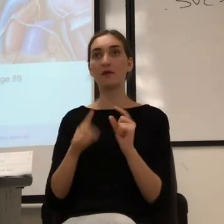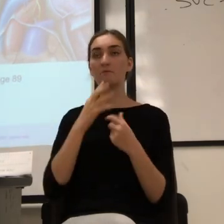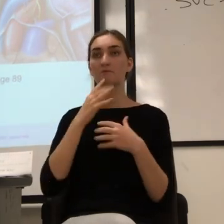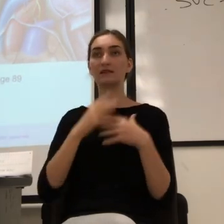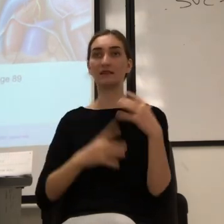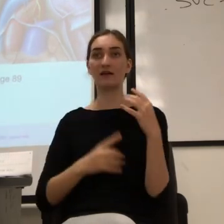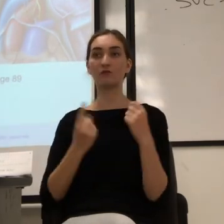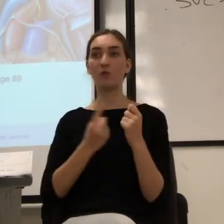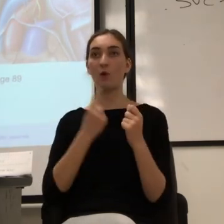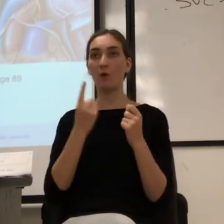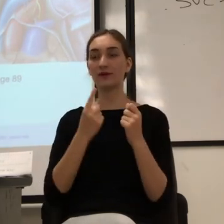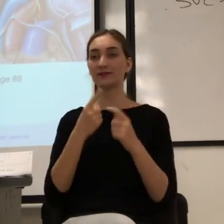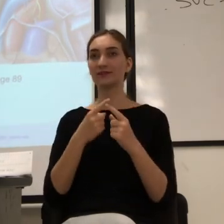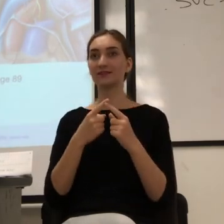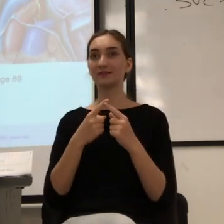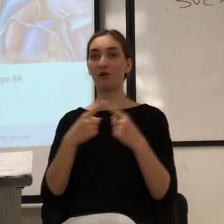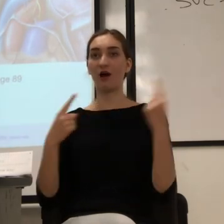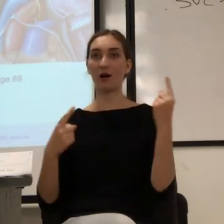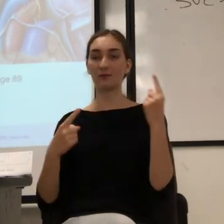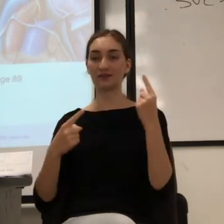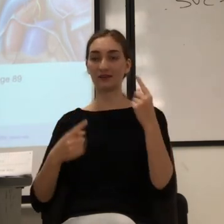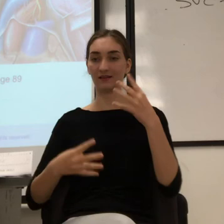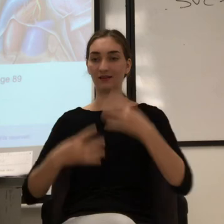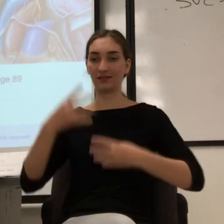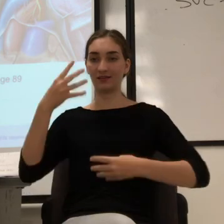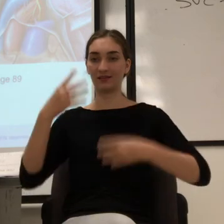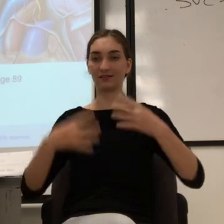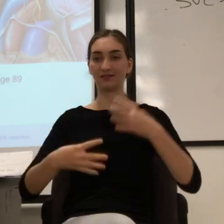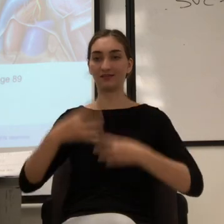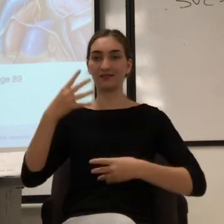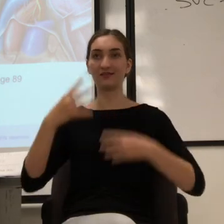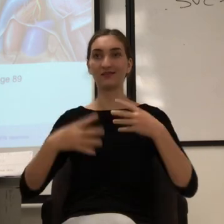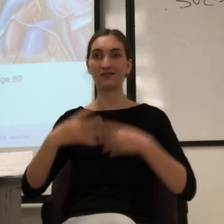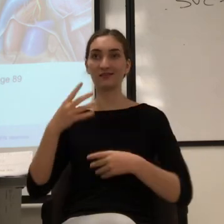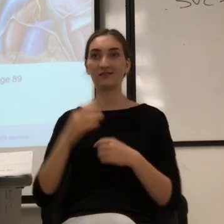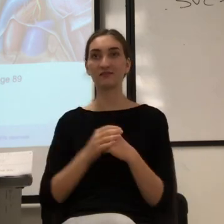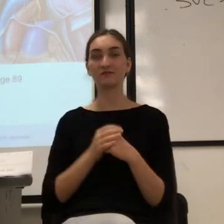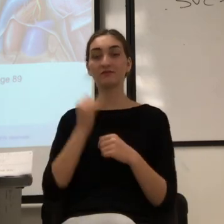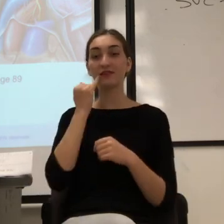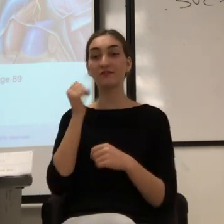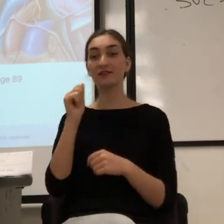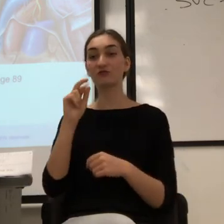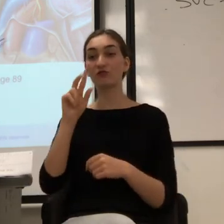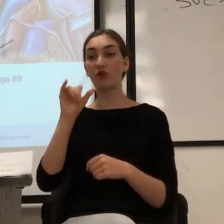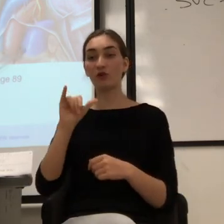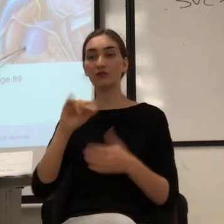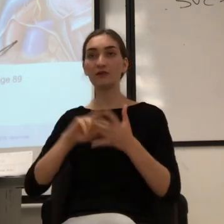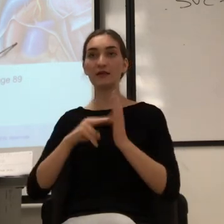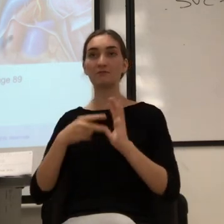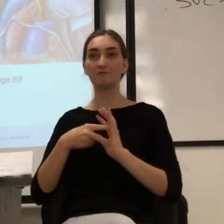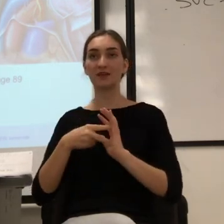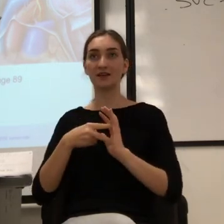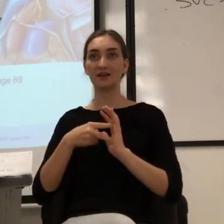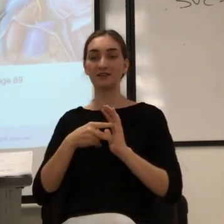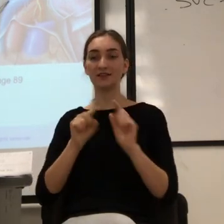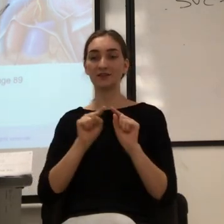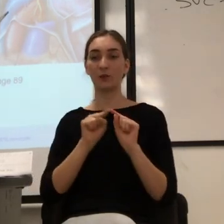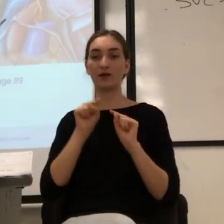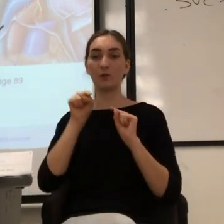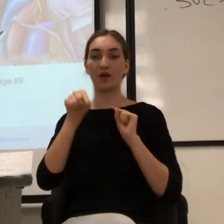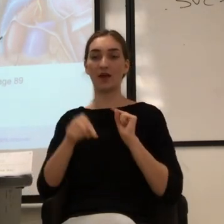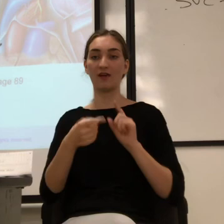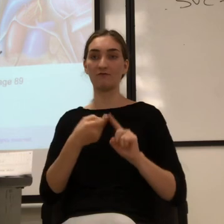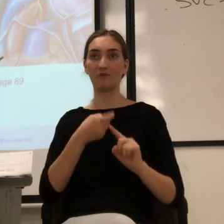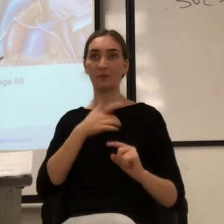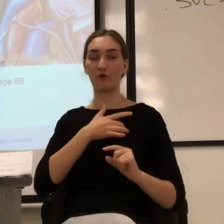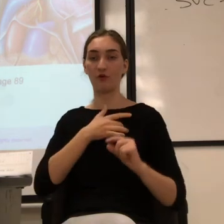study these, always ask yourself that. Which direction is blood flowing? If it's an artery, it's flowing away from the heart. If it's a vein, it's